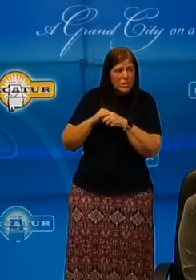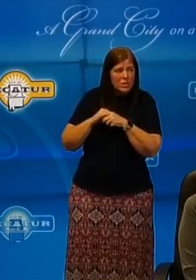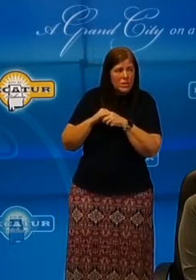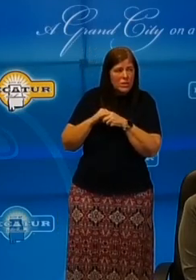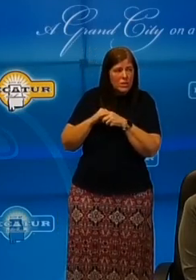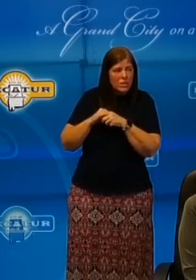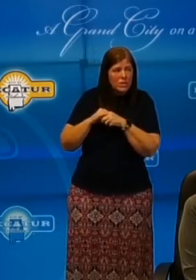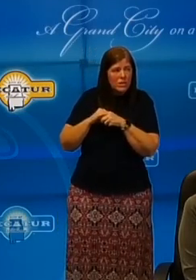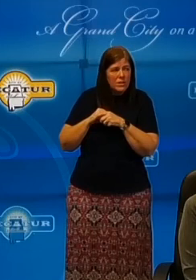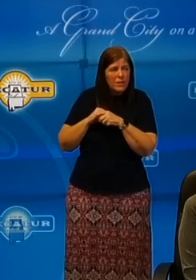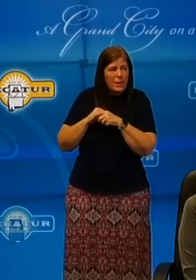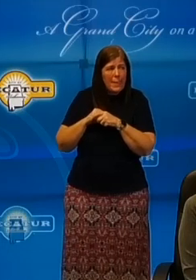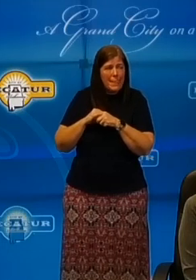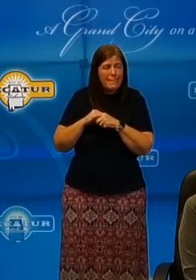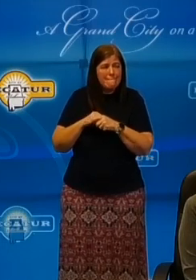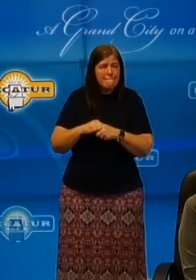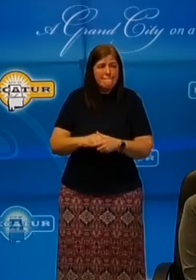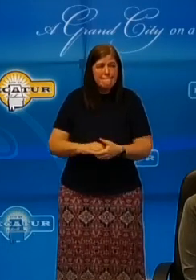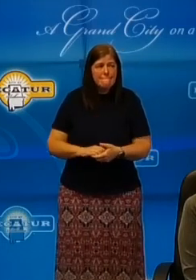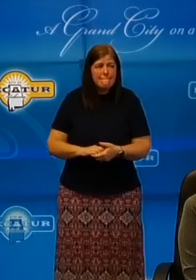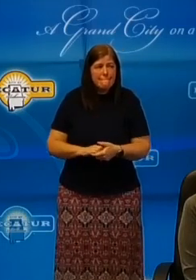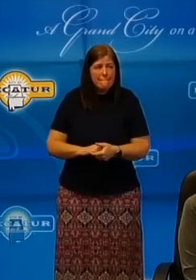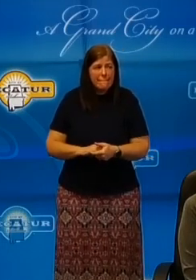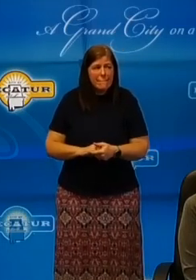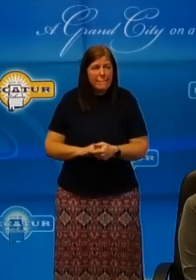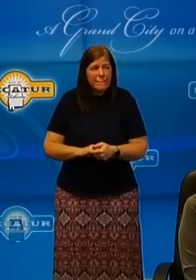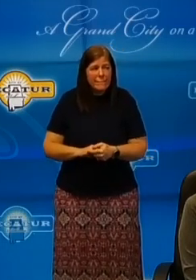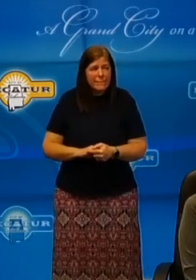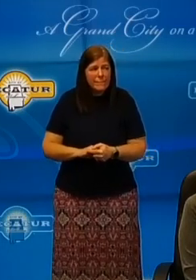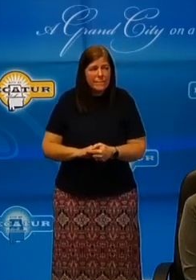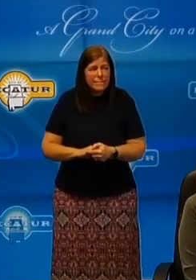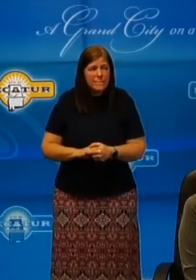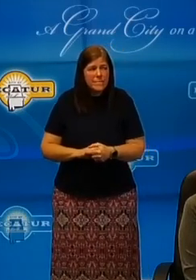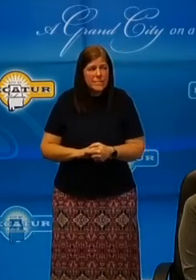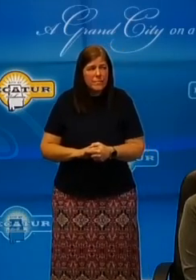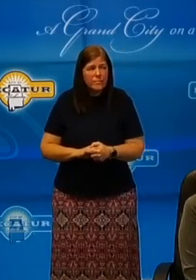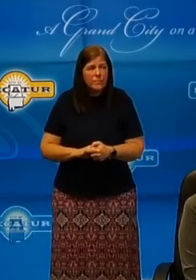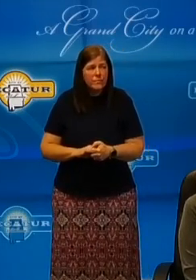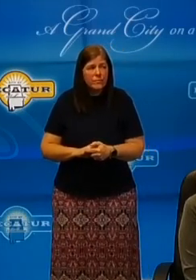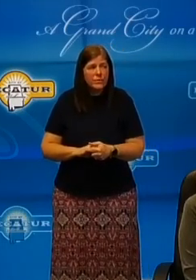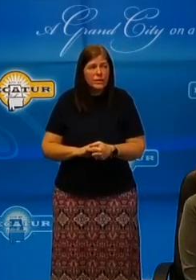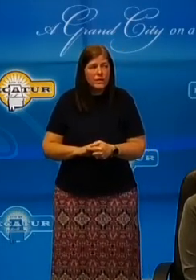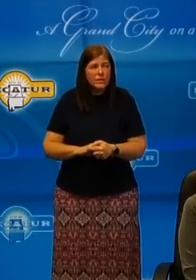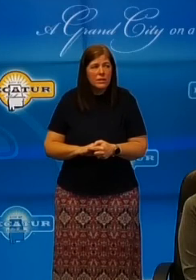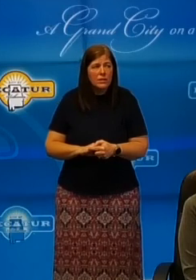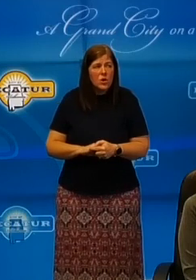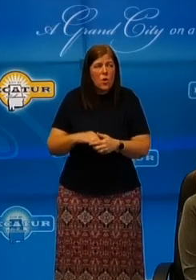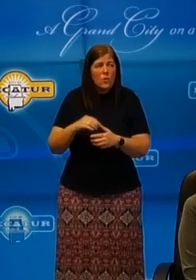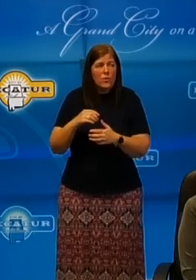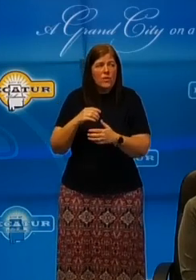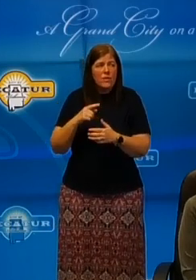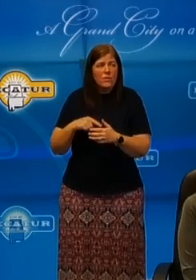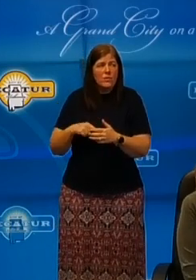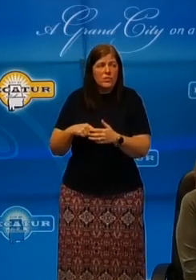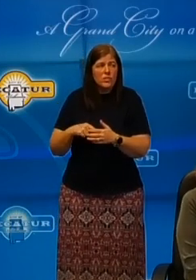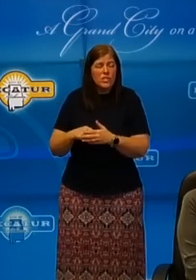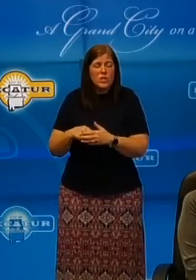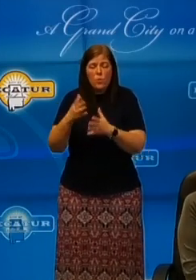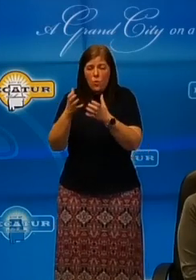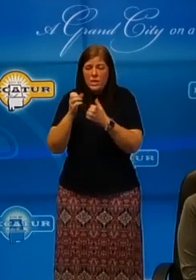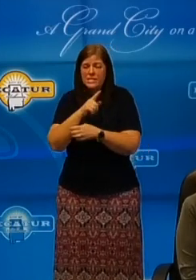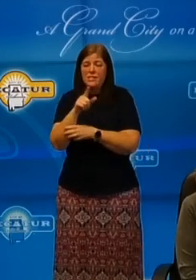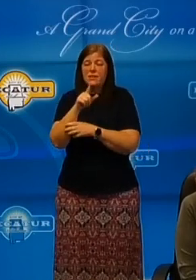Did you hear that, Dallas? Not really. It's kind of a delay. Oh, she is saying, what to clarify your